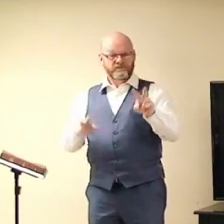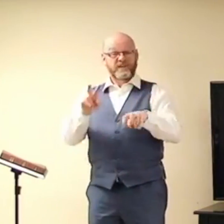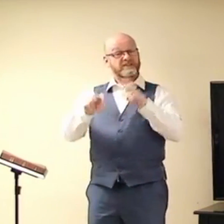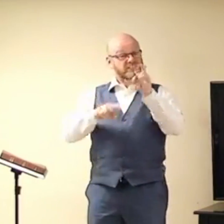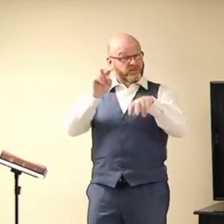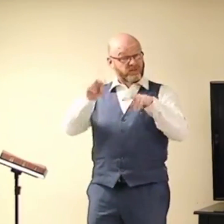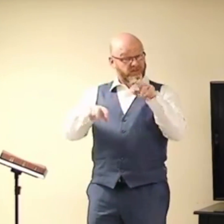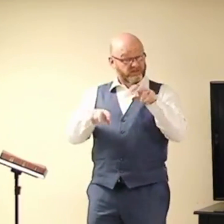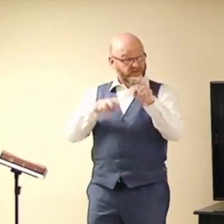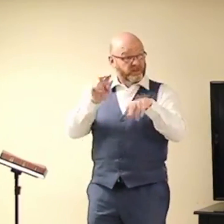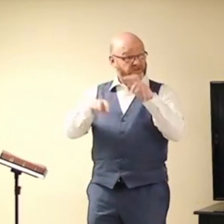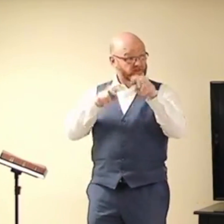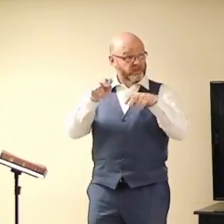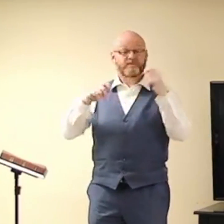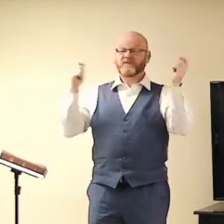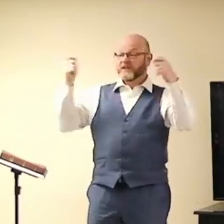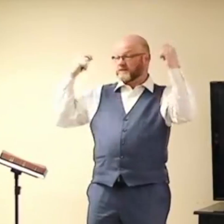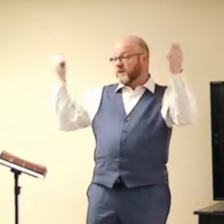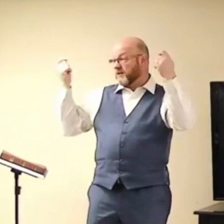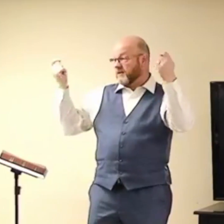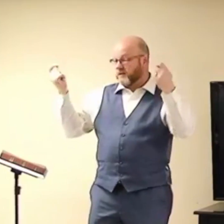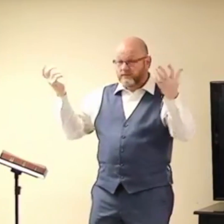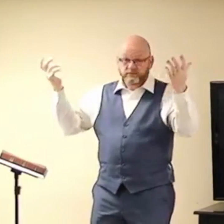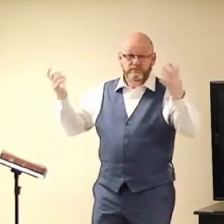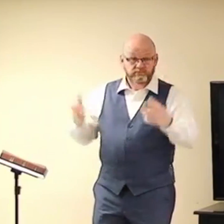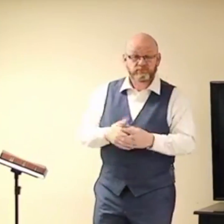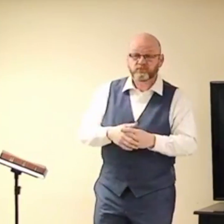we see that it was time for the festival